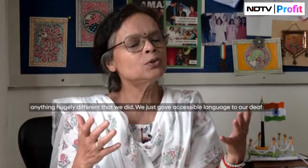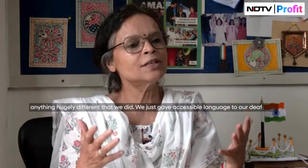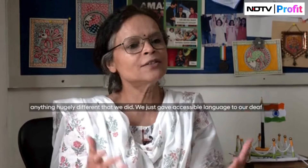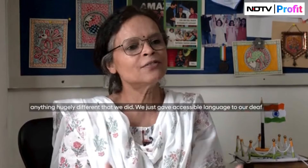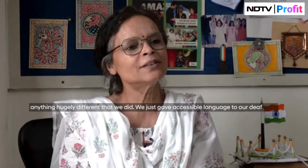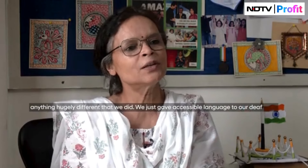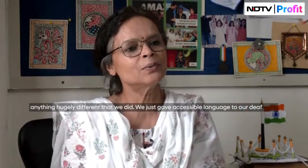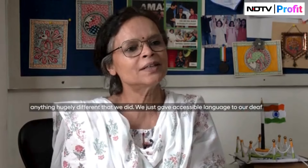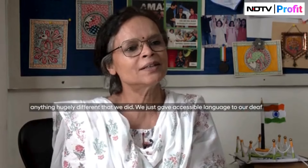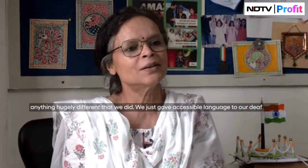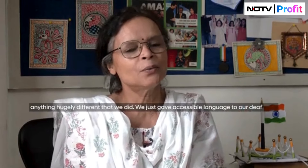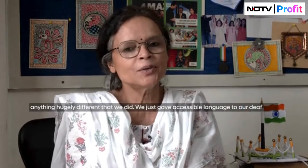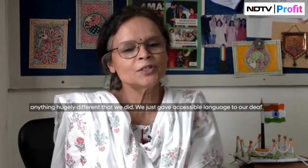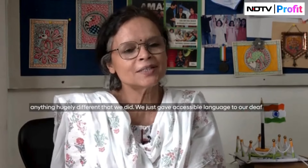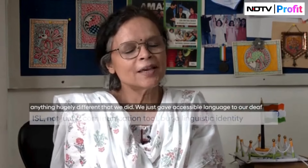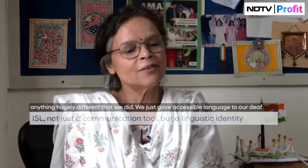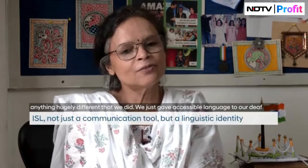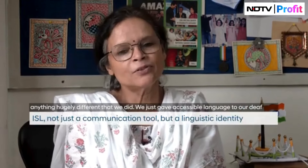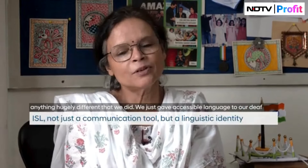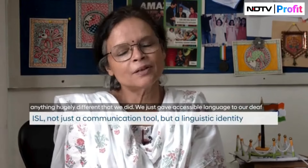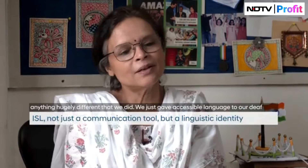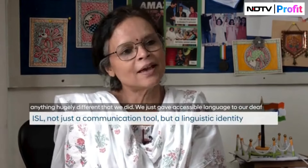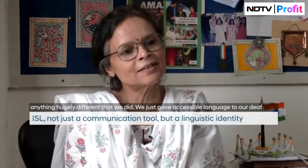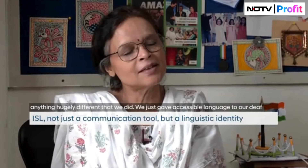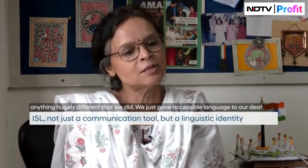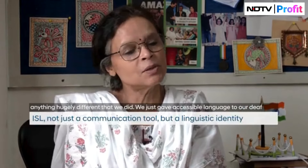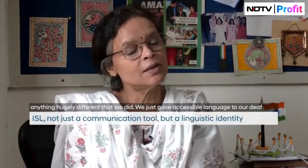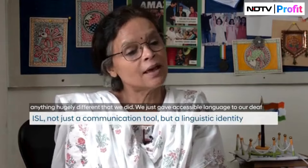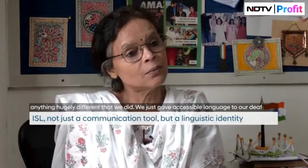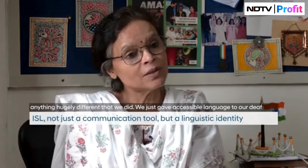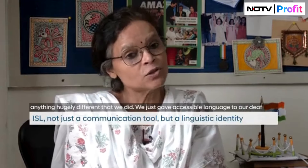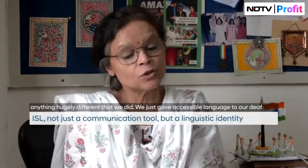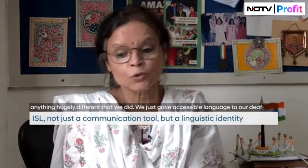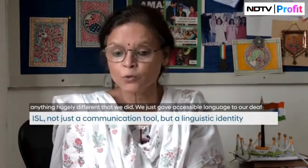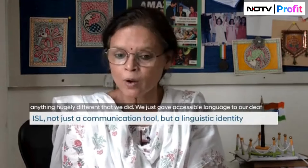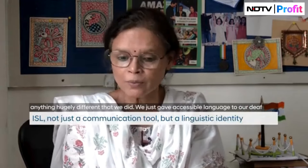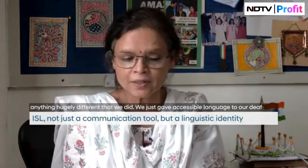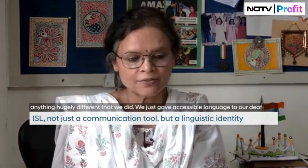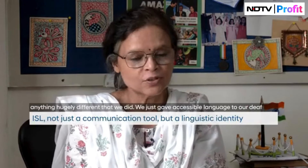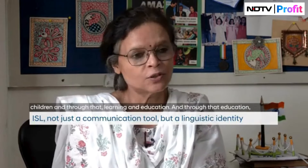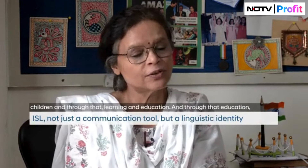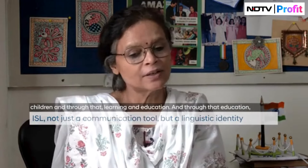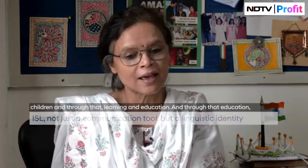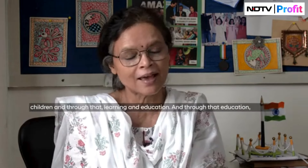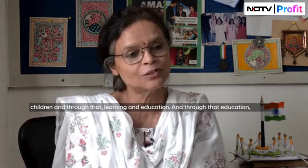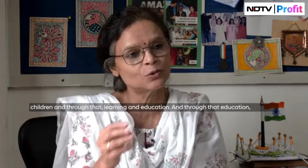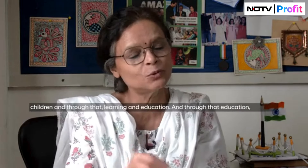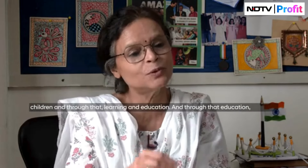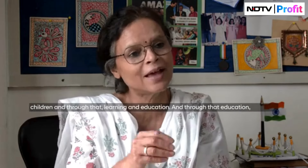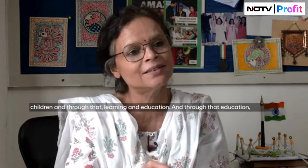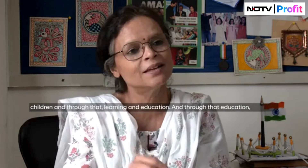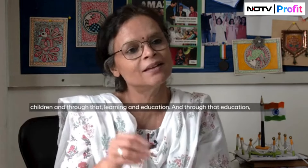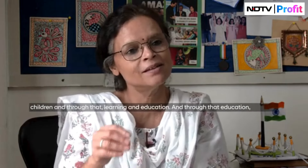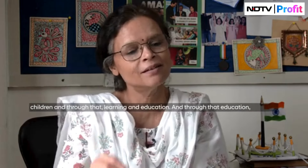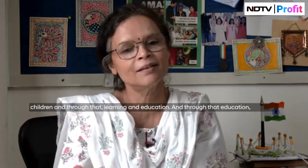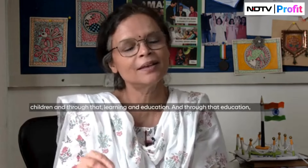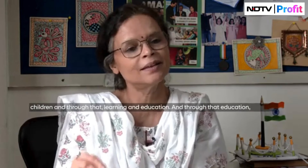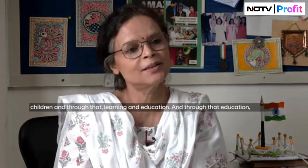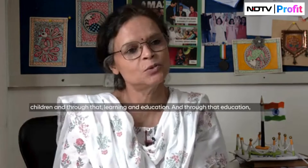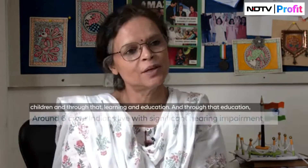hugely different that we did. We just gave accessible language to our deaf children, and through that, learning and